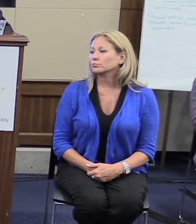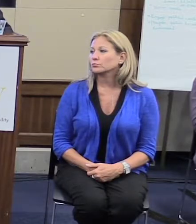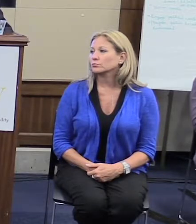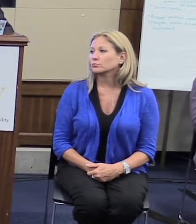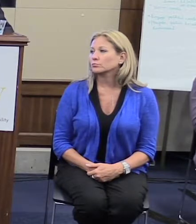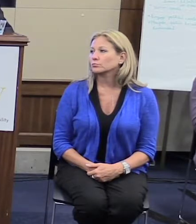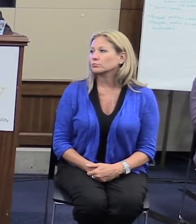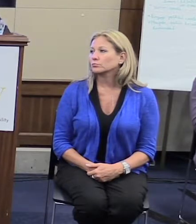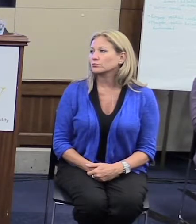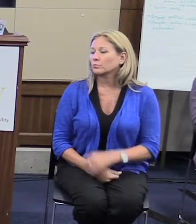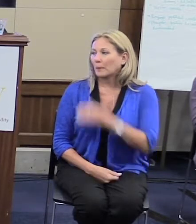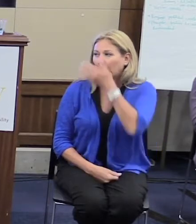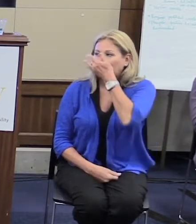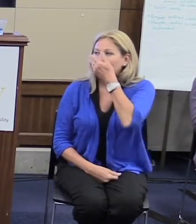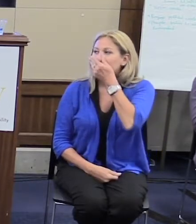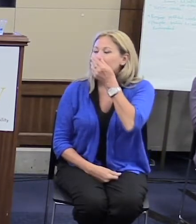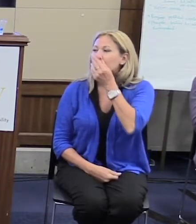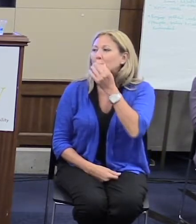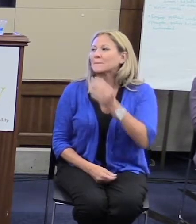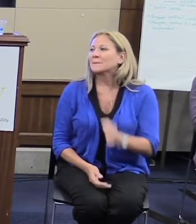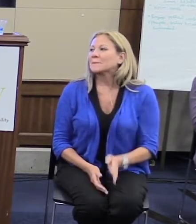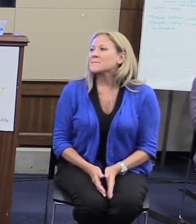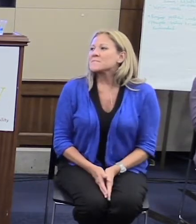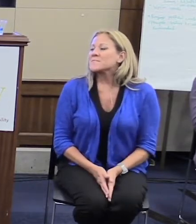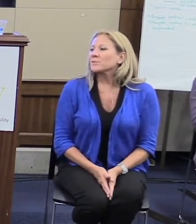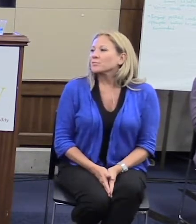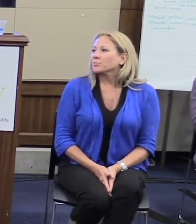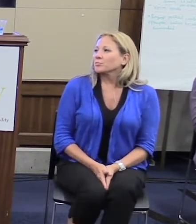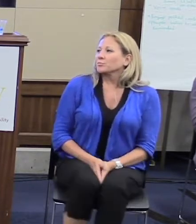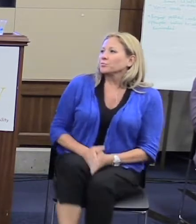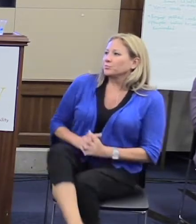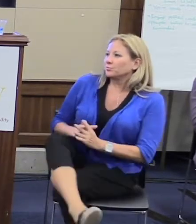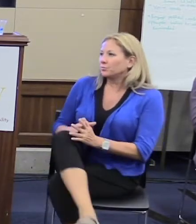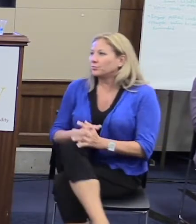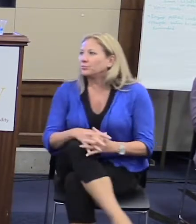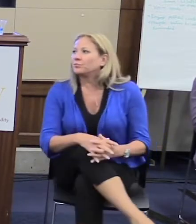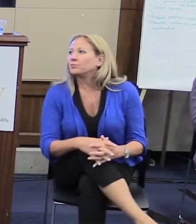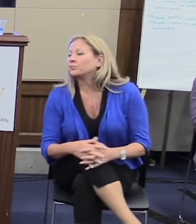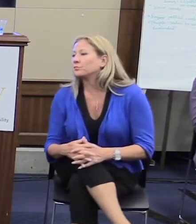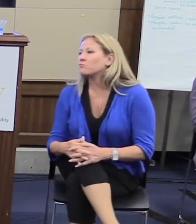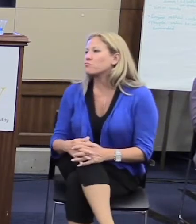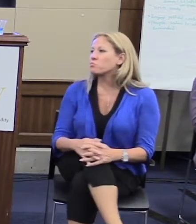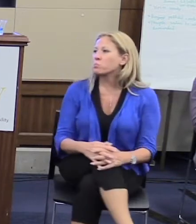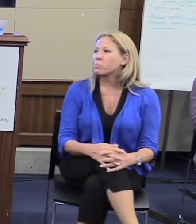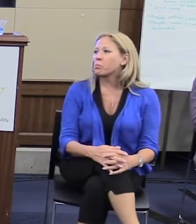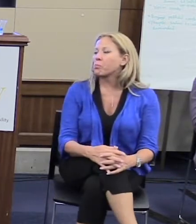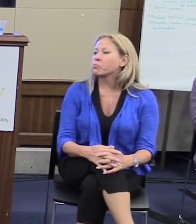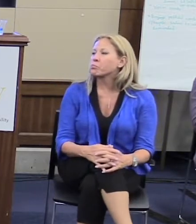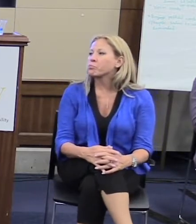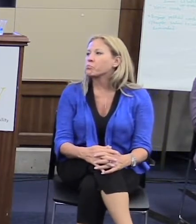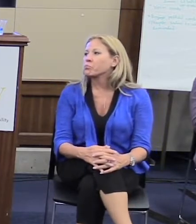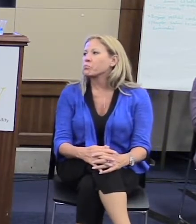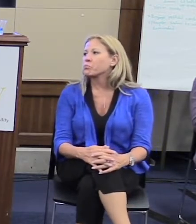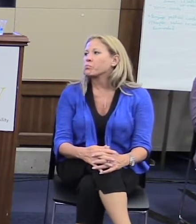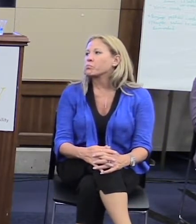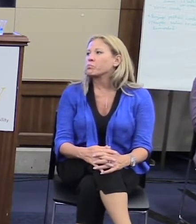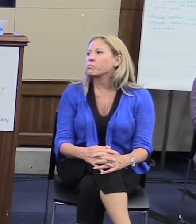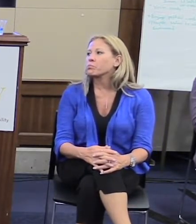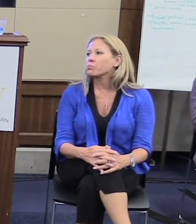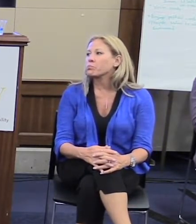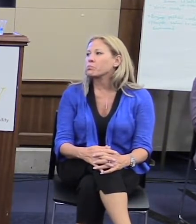you see over there. Okay. You're sneaking up on me. Yeah. I'm sorry. Bless you. We need two of